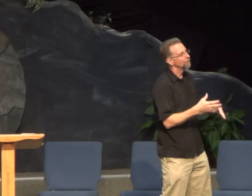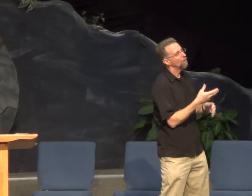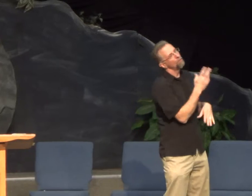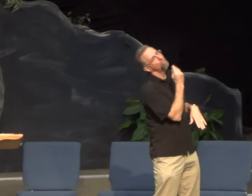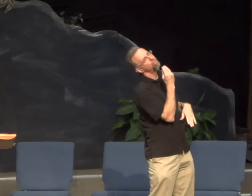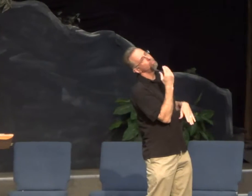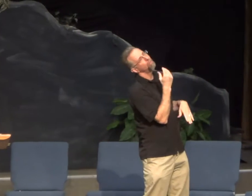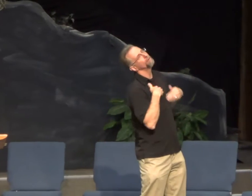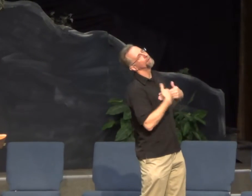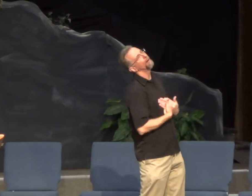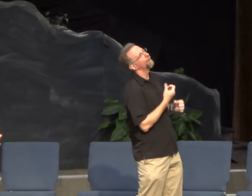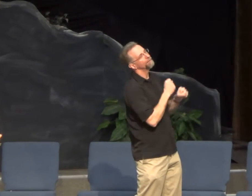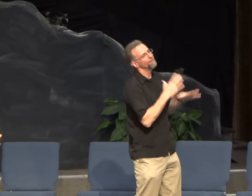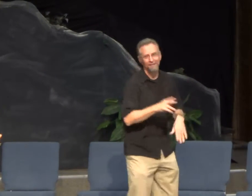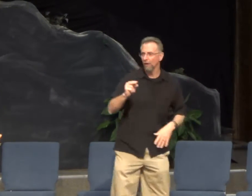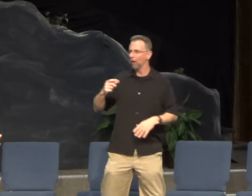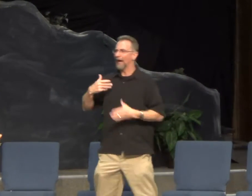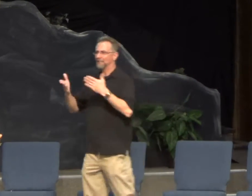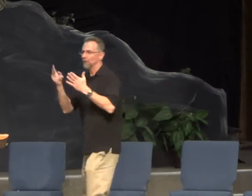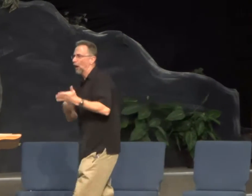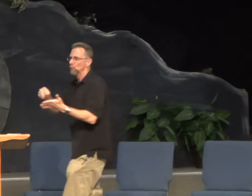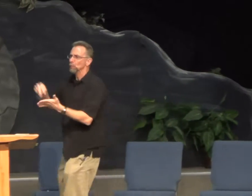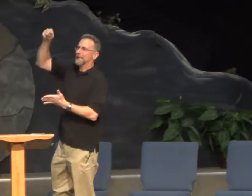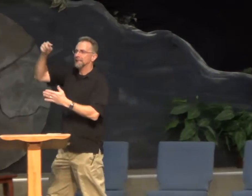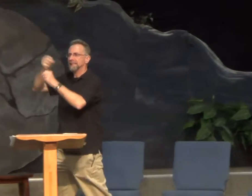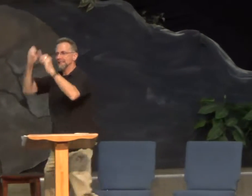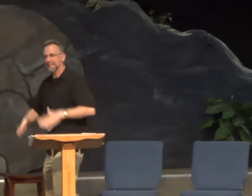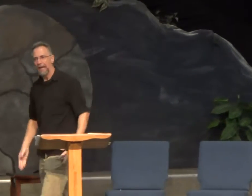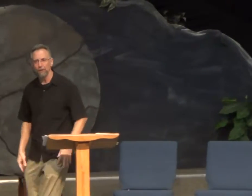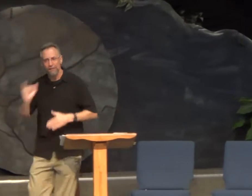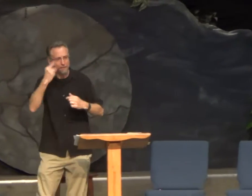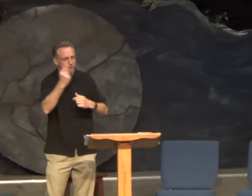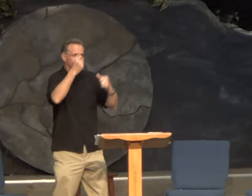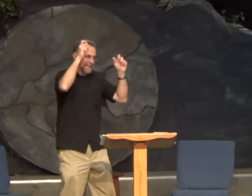Savior? A sleeping Savior? Tired? No. A risen Savior.